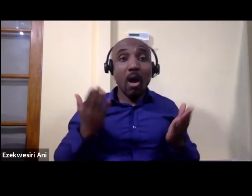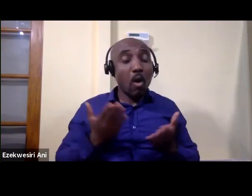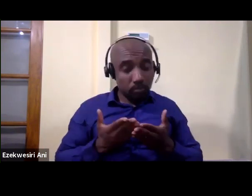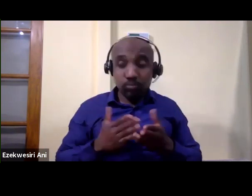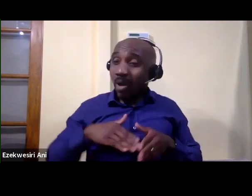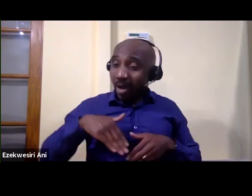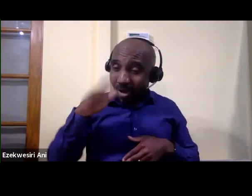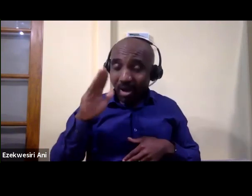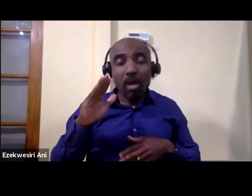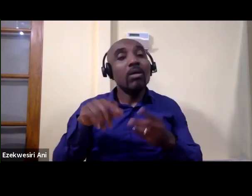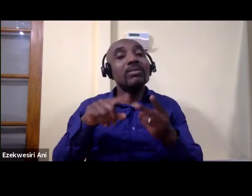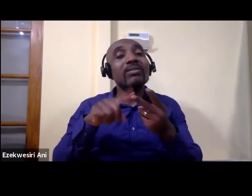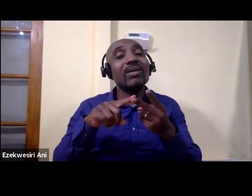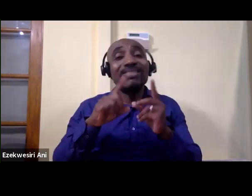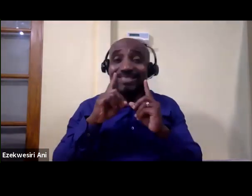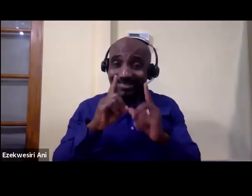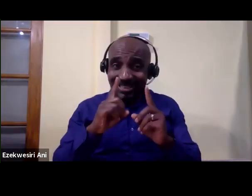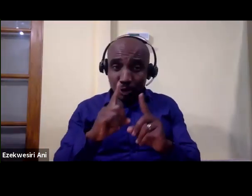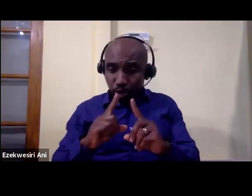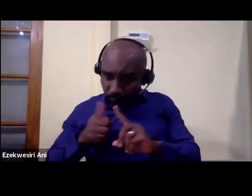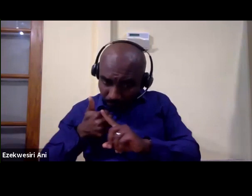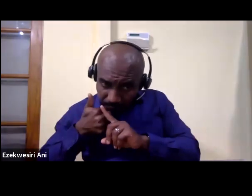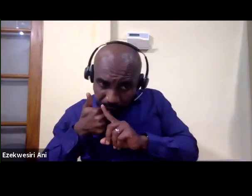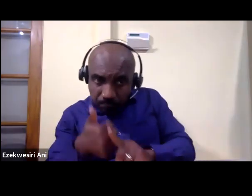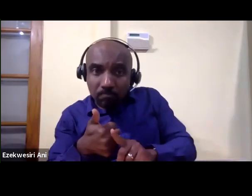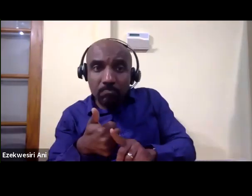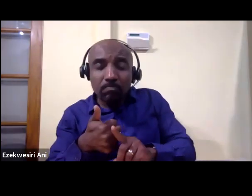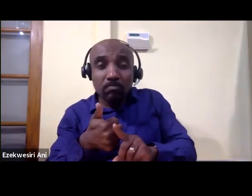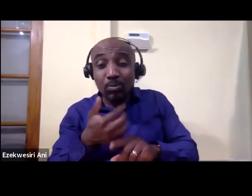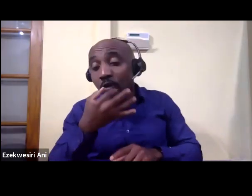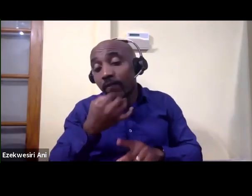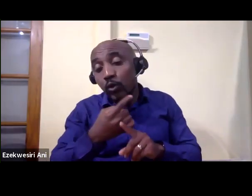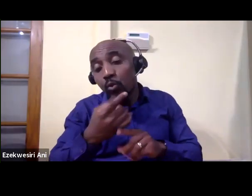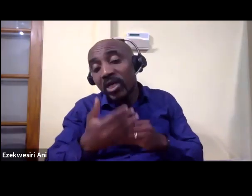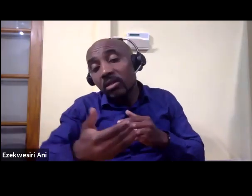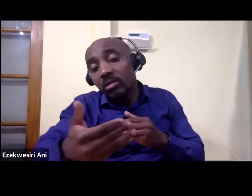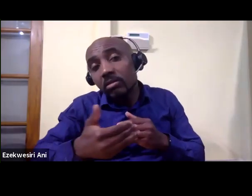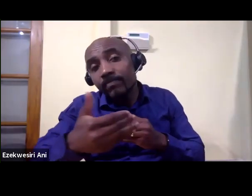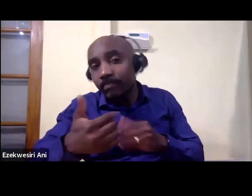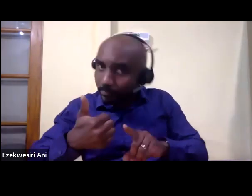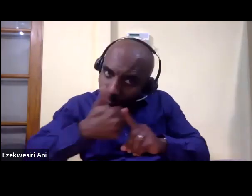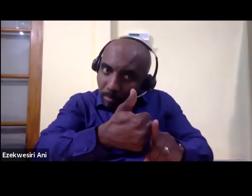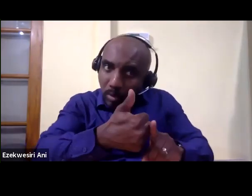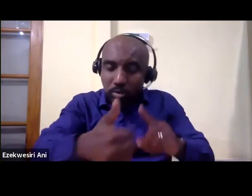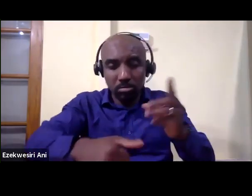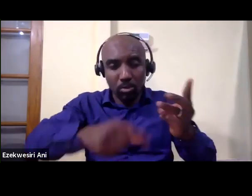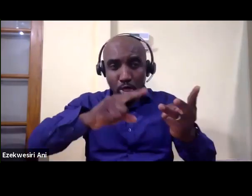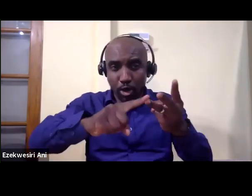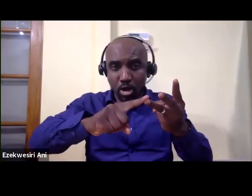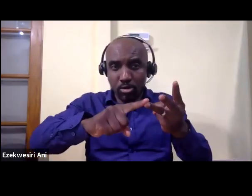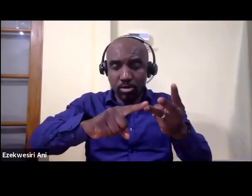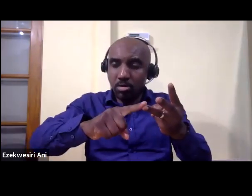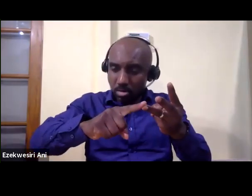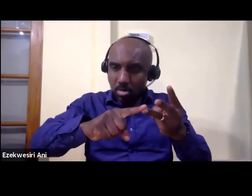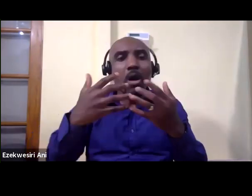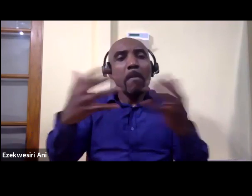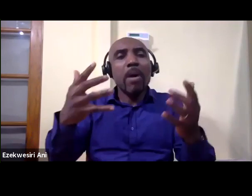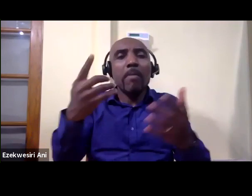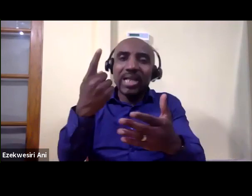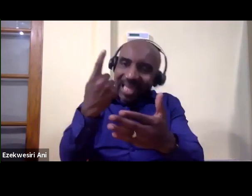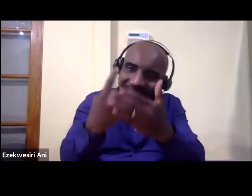support the teachers in the couple of weeks ahead. And we absolutely must have a public inquiry with the right